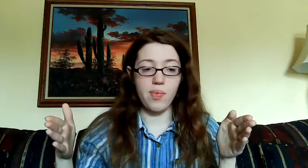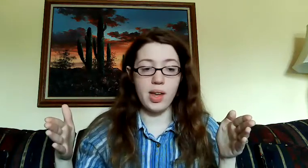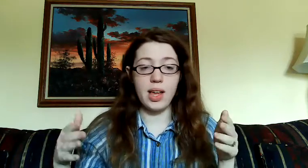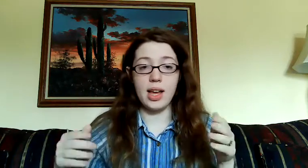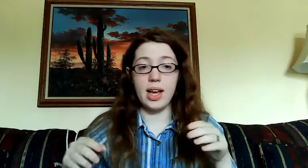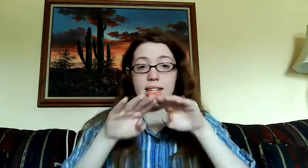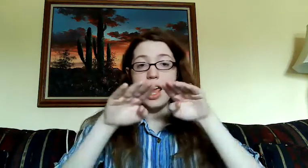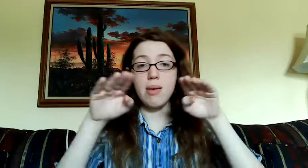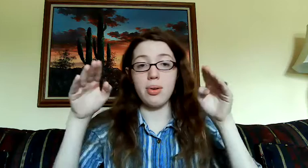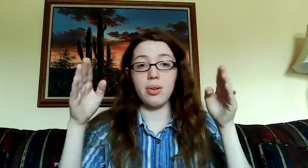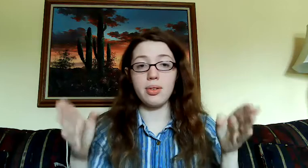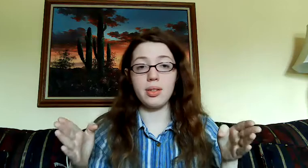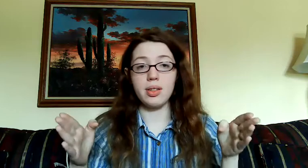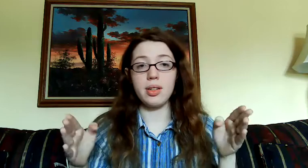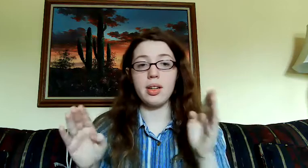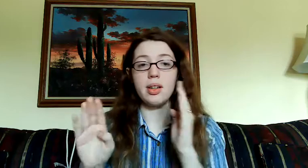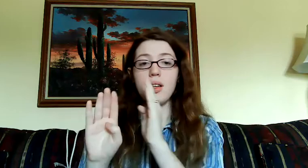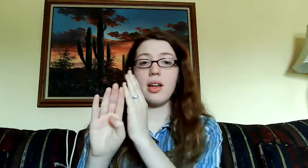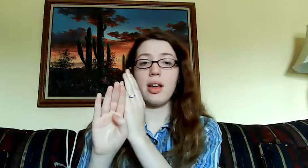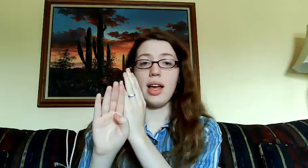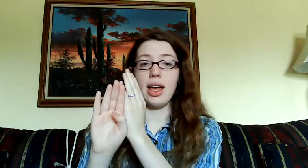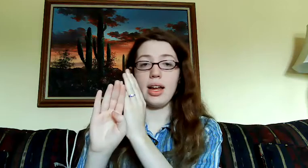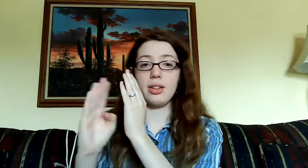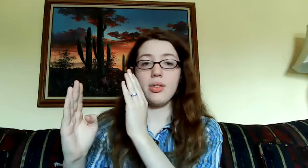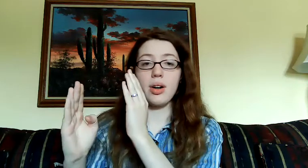a table, and a door.